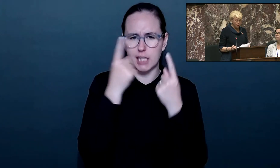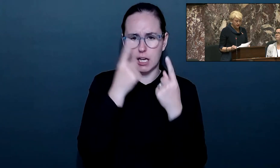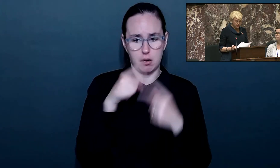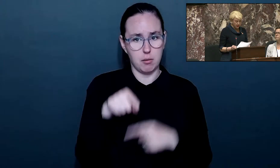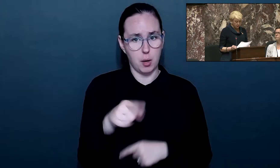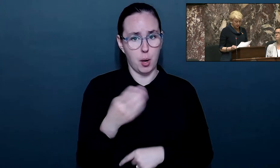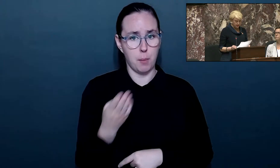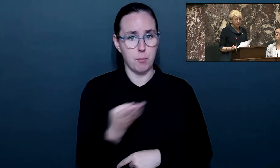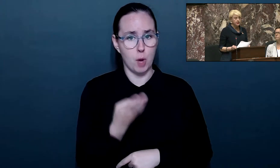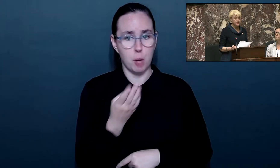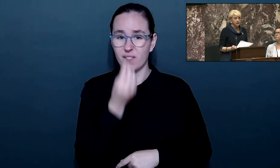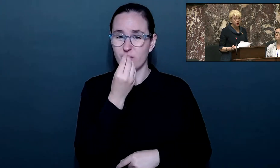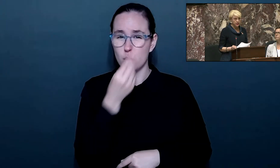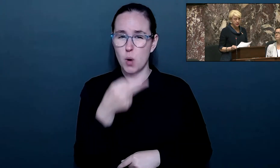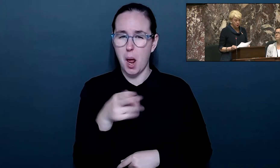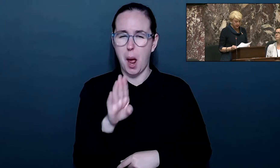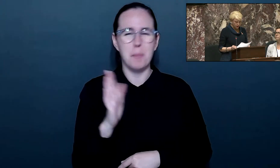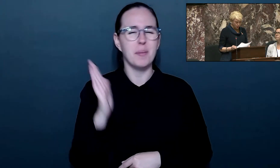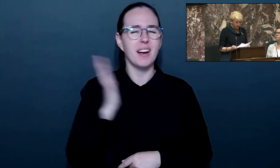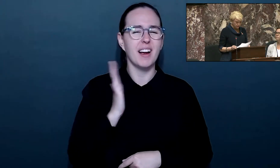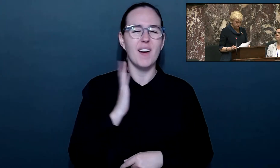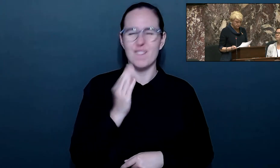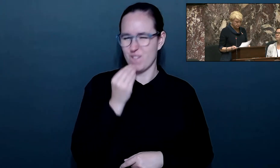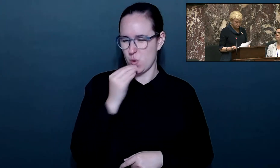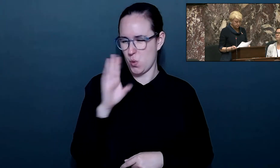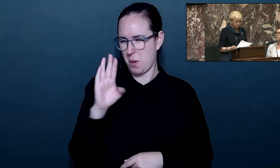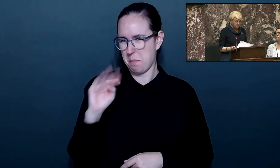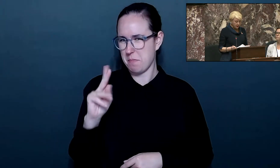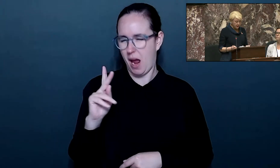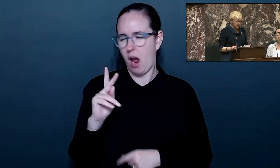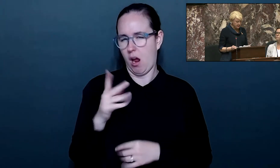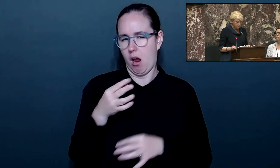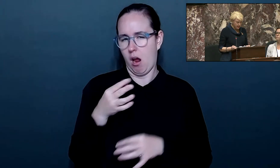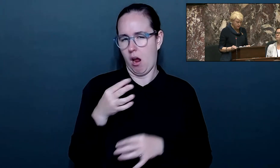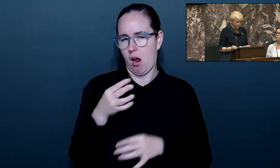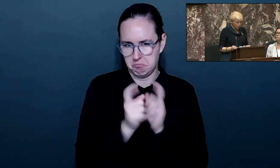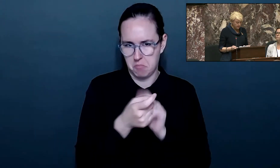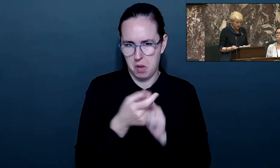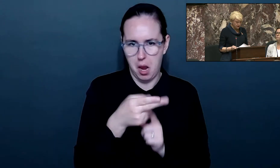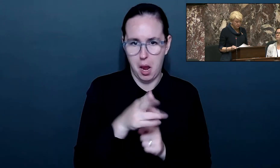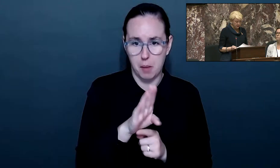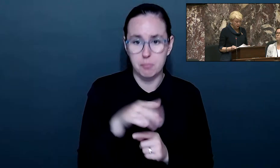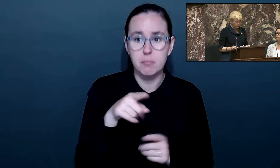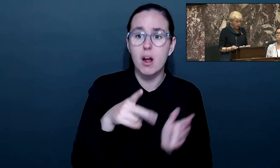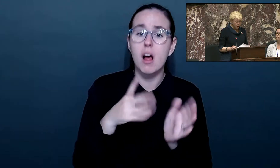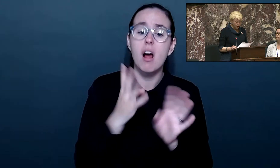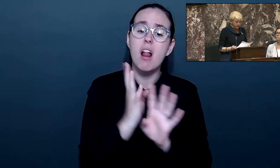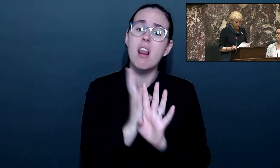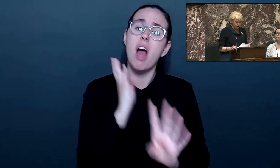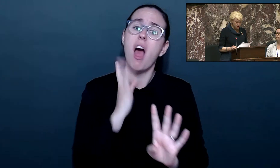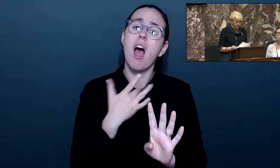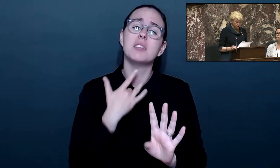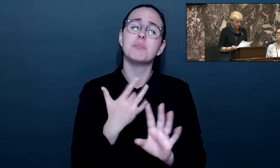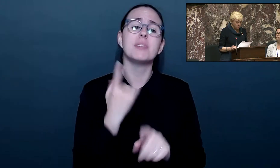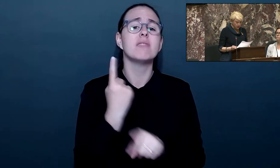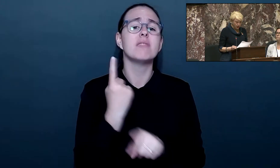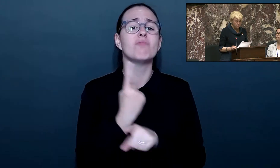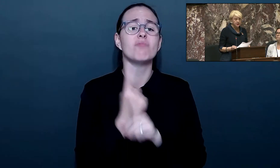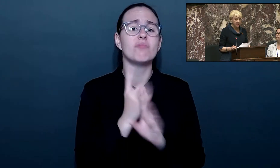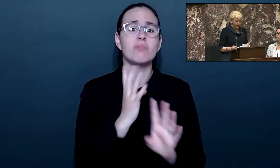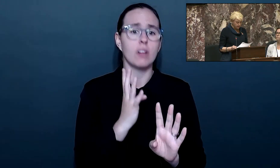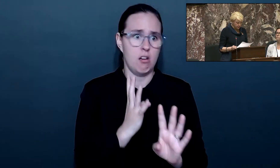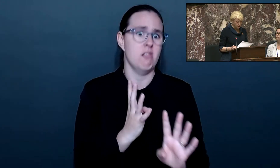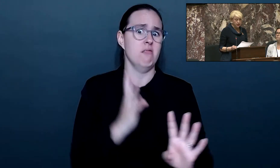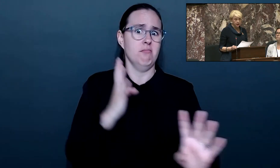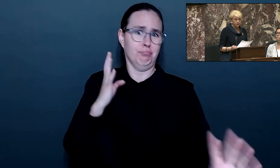has more than doubled since 2021. An estimated 4,000 people are now using food